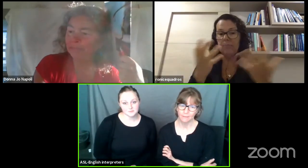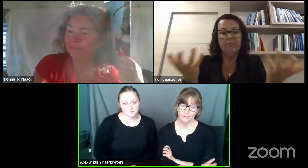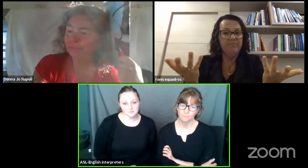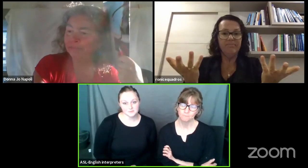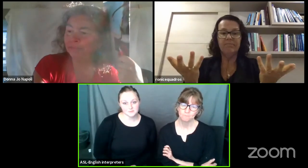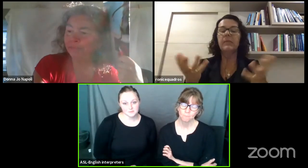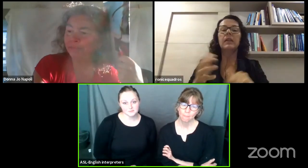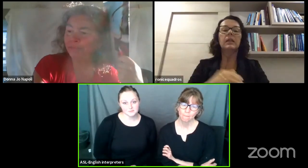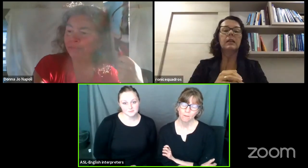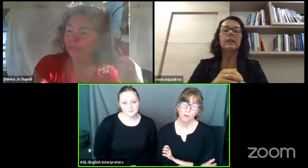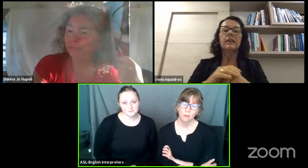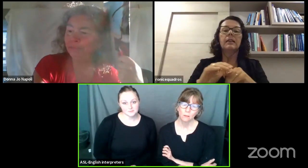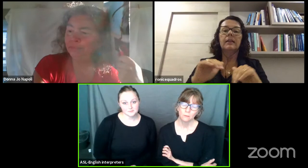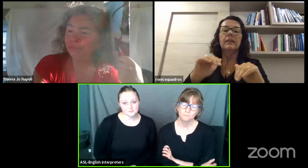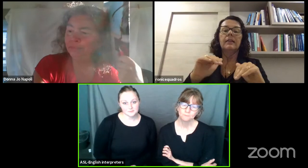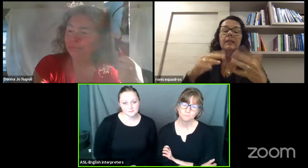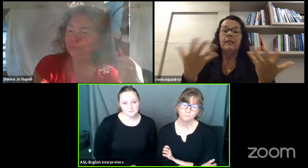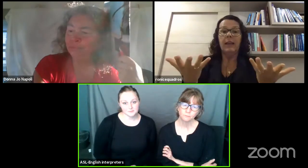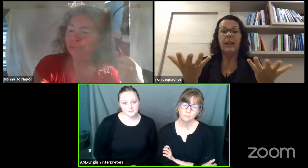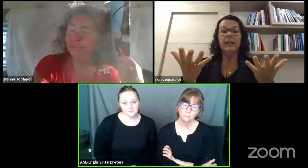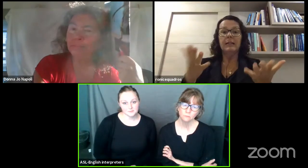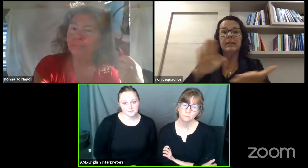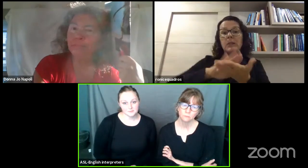not sign.